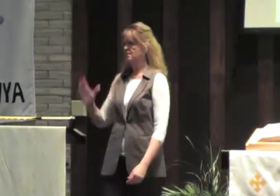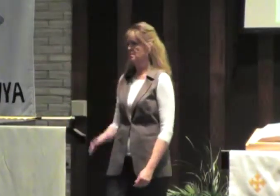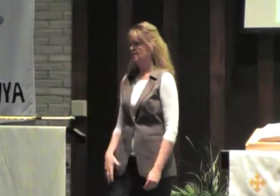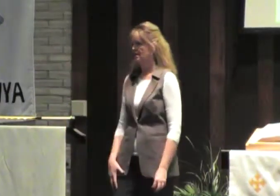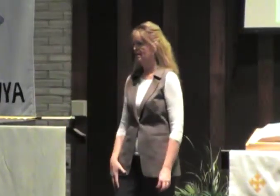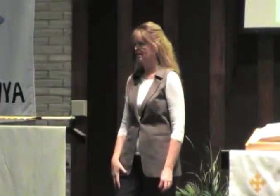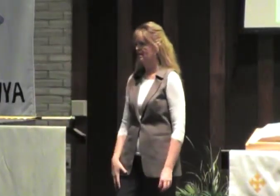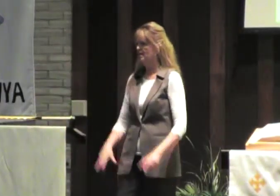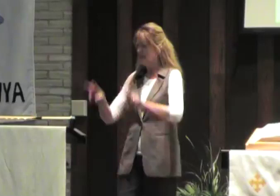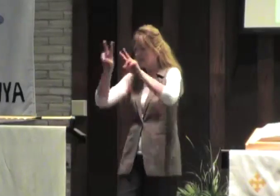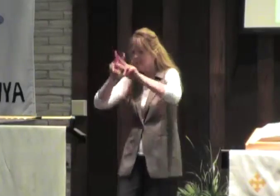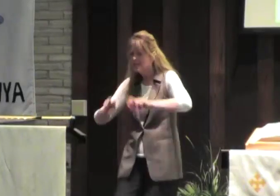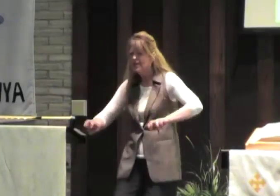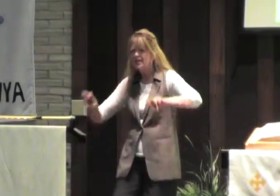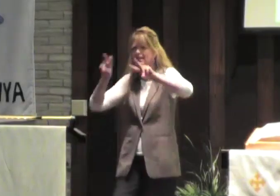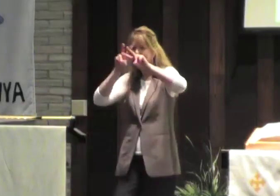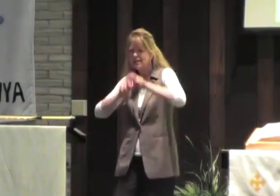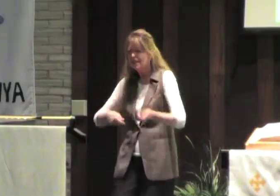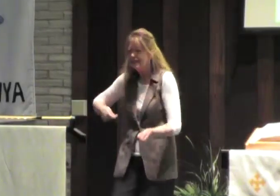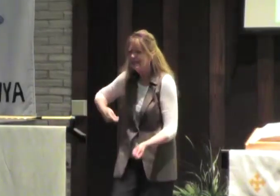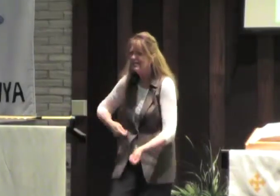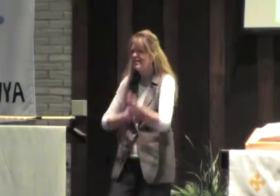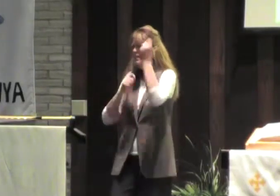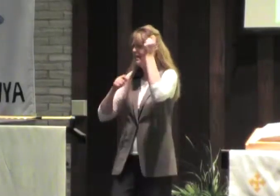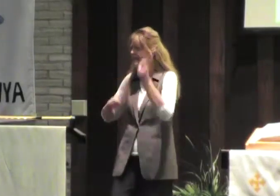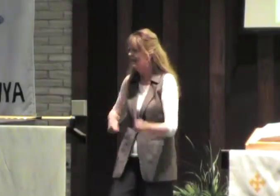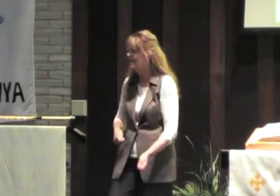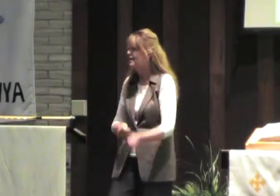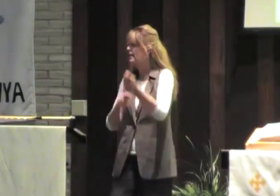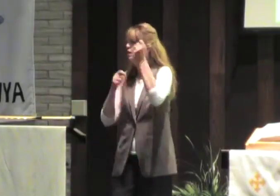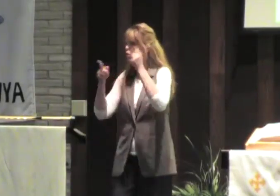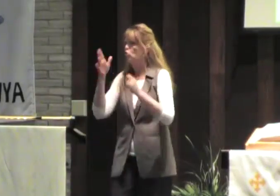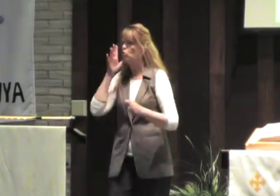your past. Dig